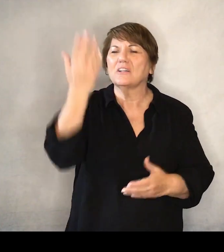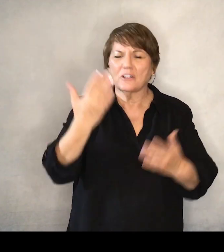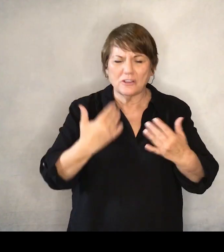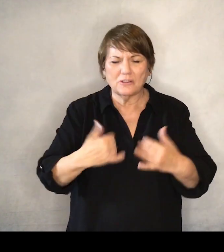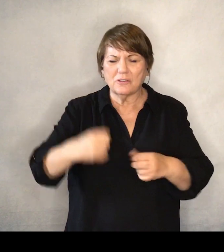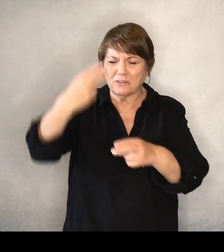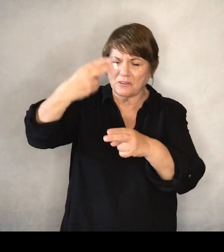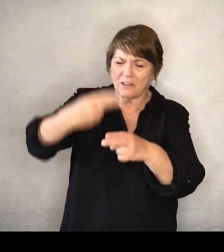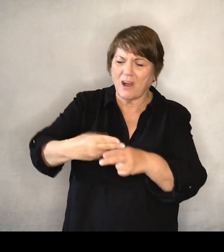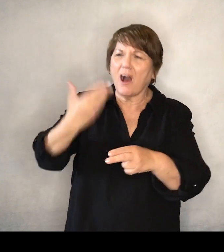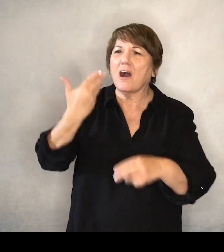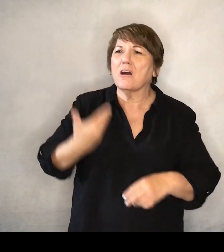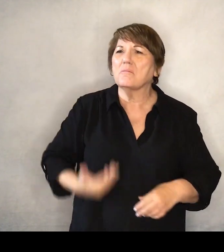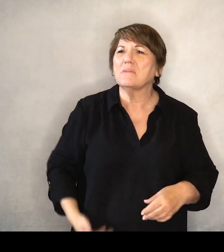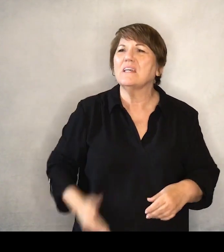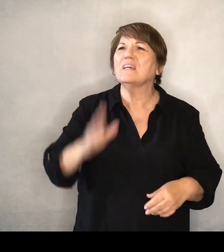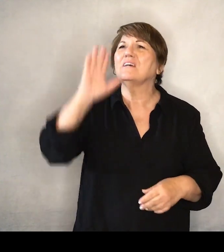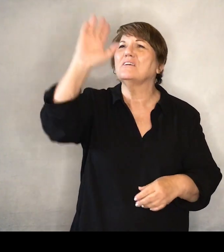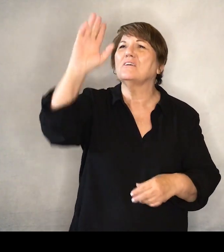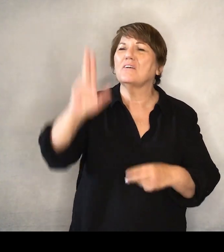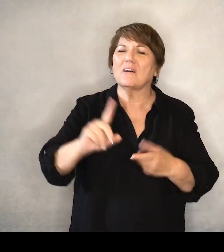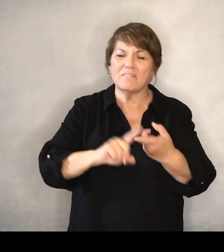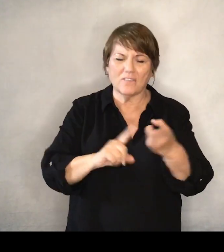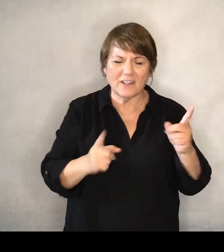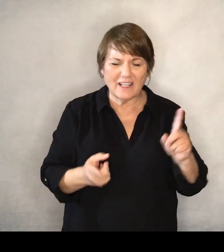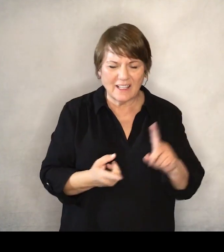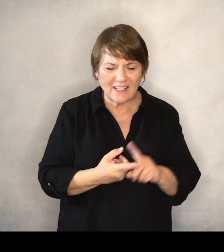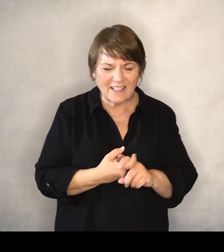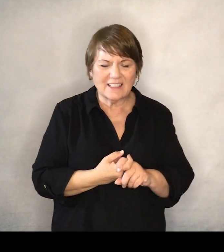Call me friend,